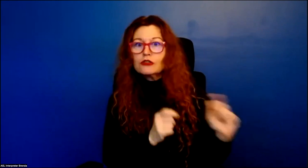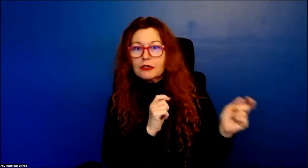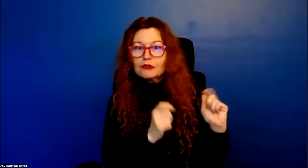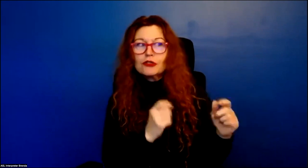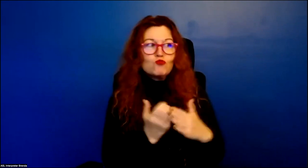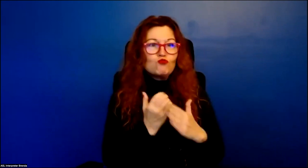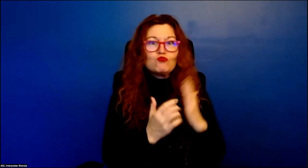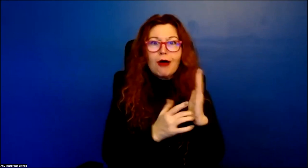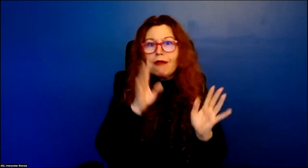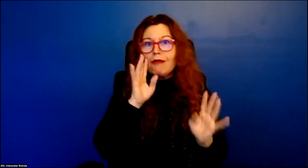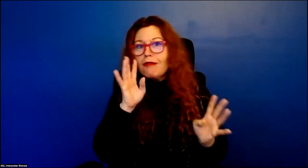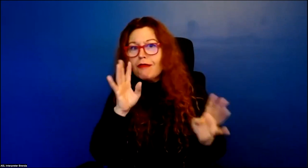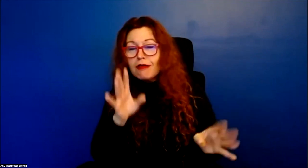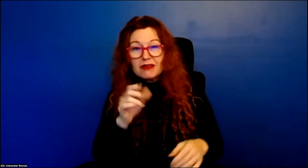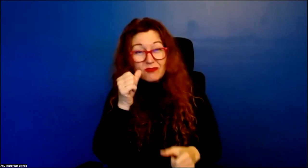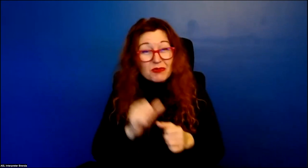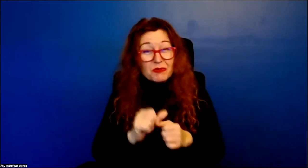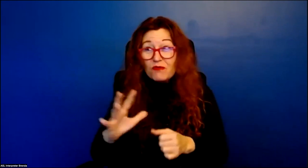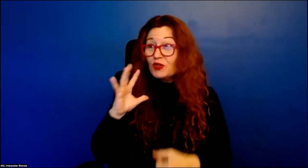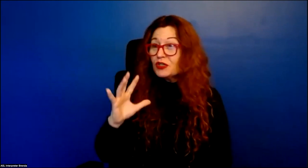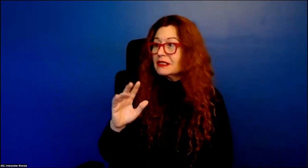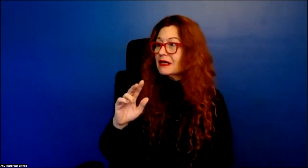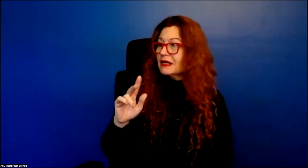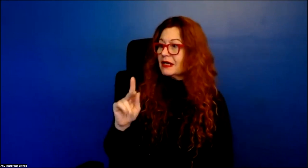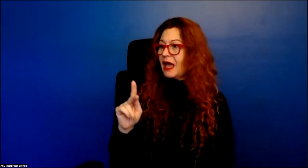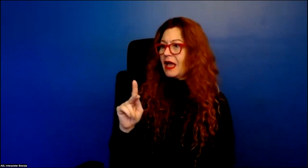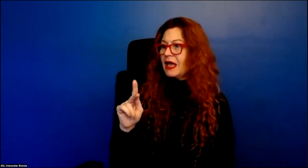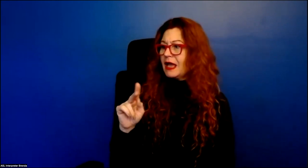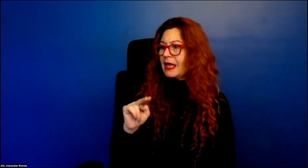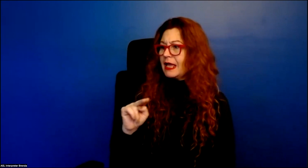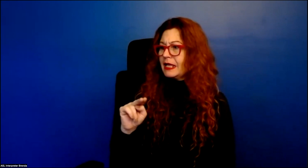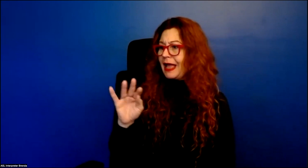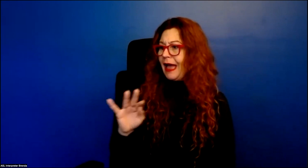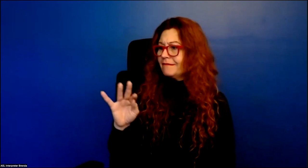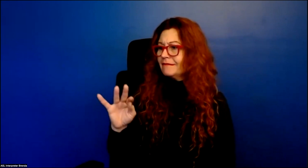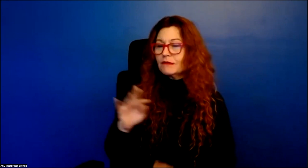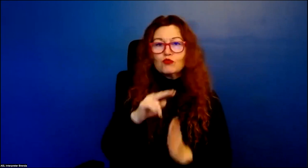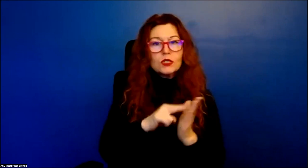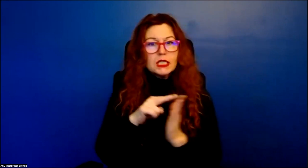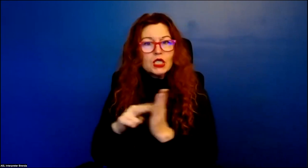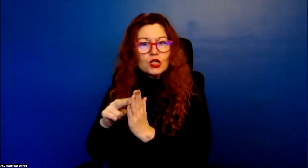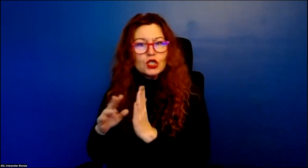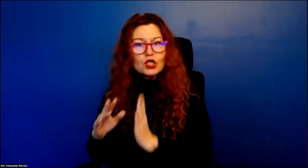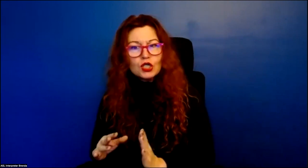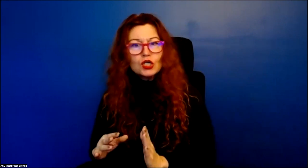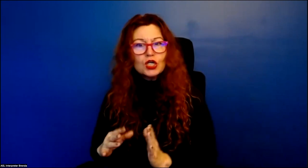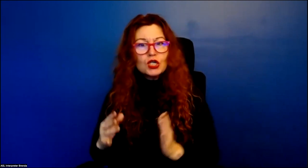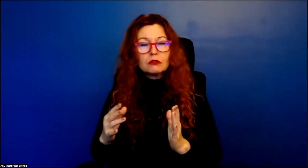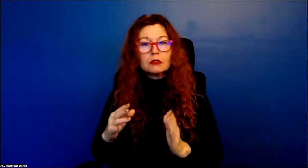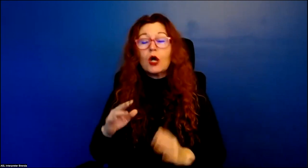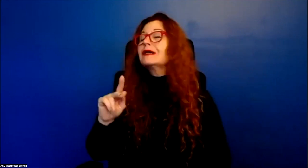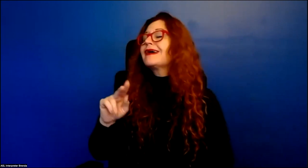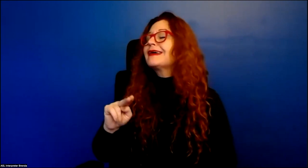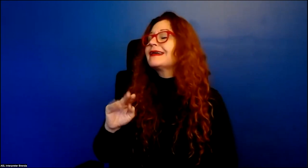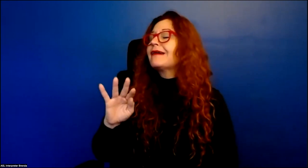years back, KNFB readers were a huge thing in the blind and low vision community. Nowadays, nobody's talking about KNFB. Nowadays, actually, shout